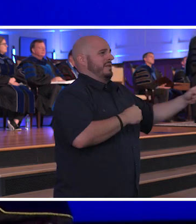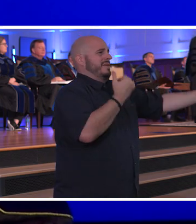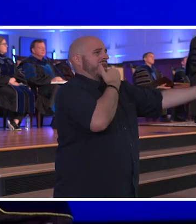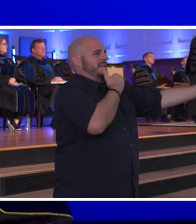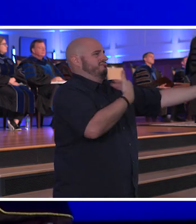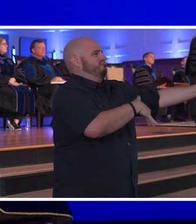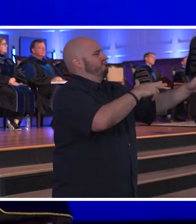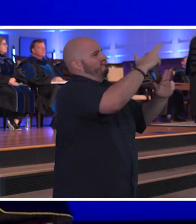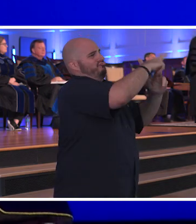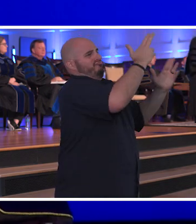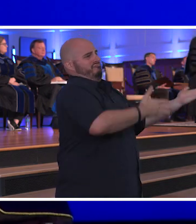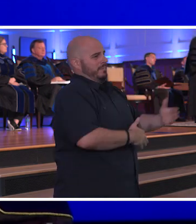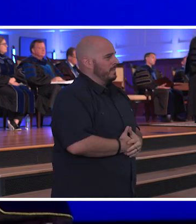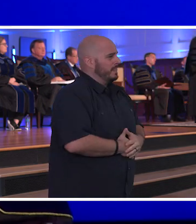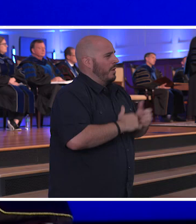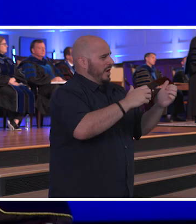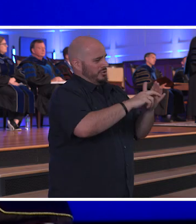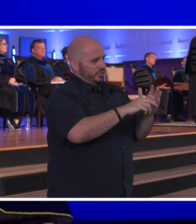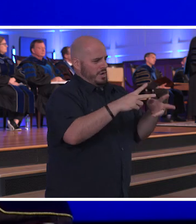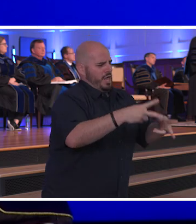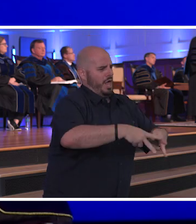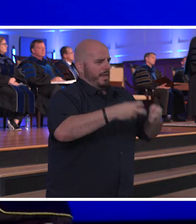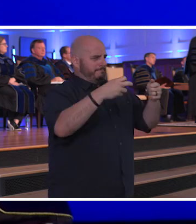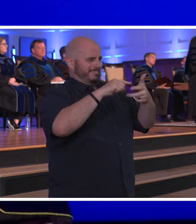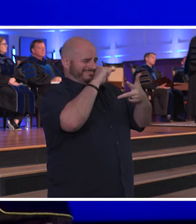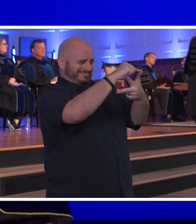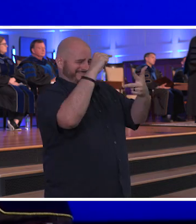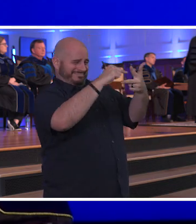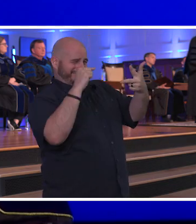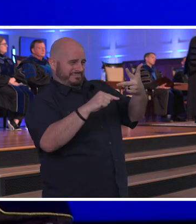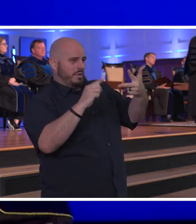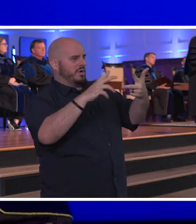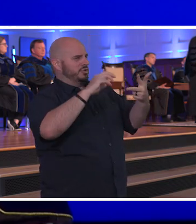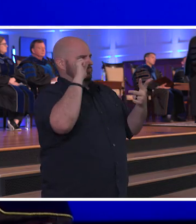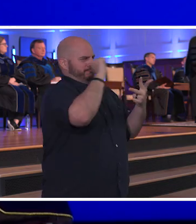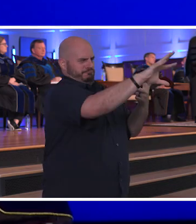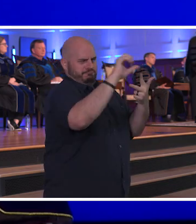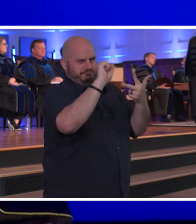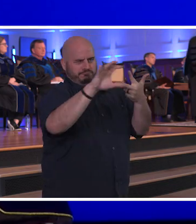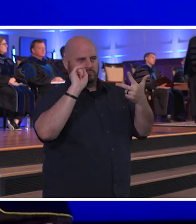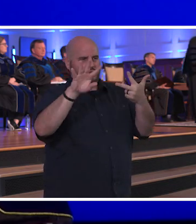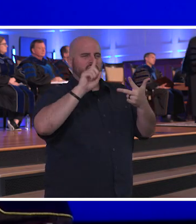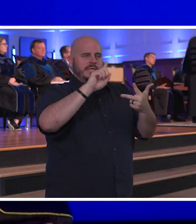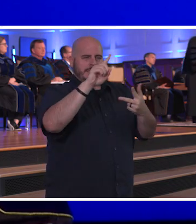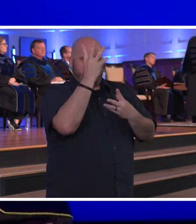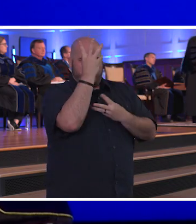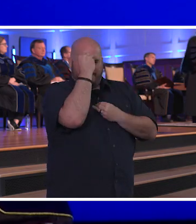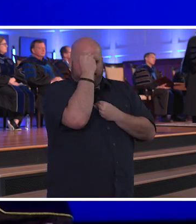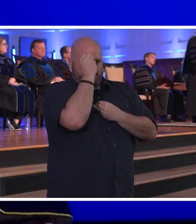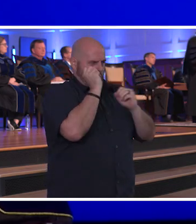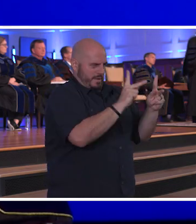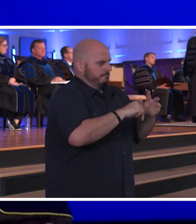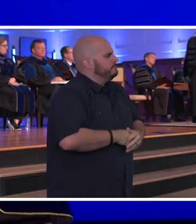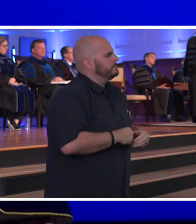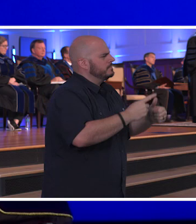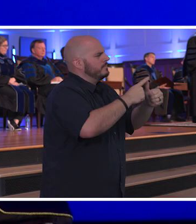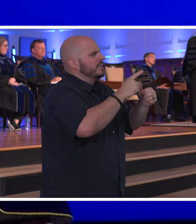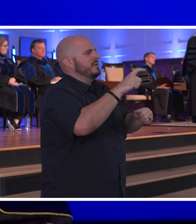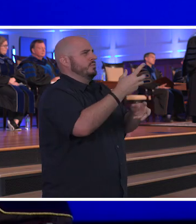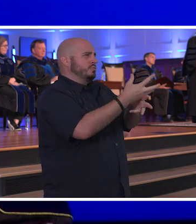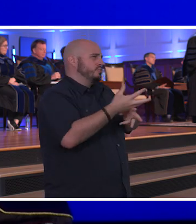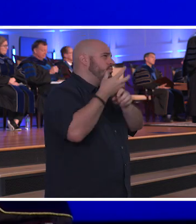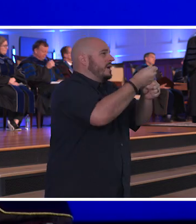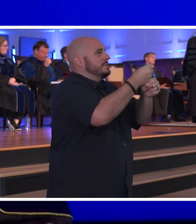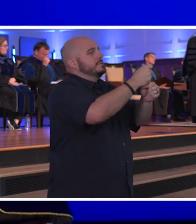draw your attention to this morning from this particular passage of Scripture. Number one, we should trust the Lord